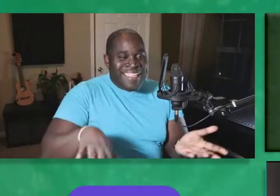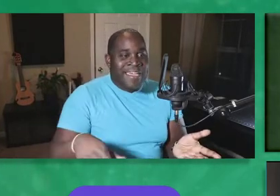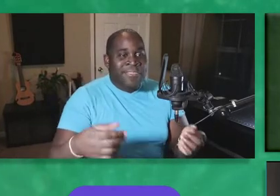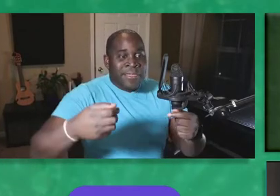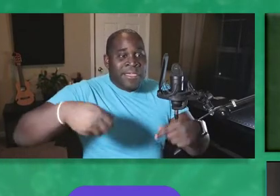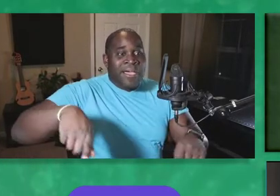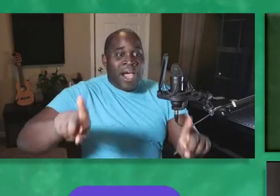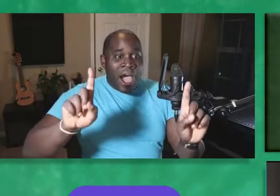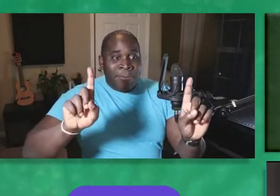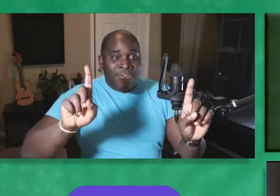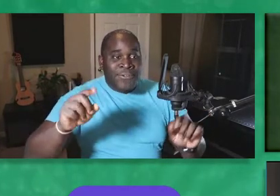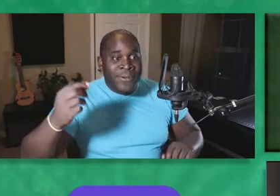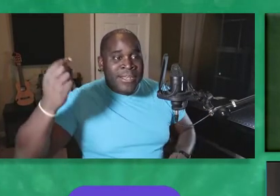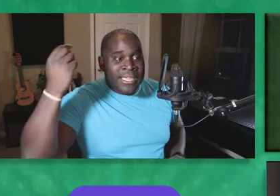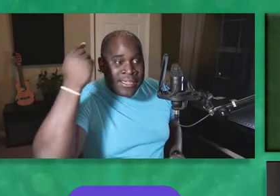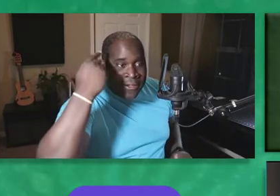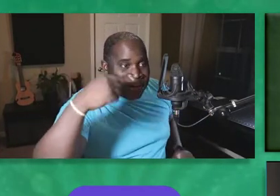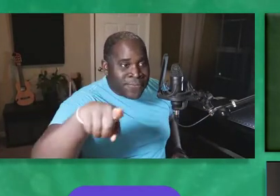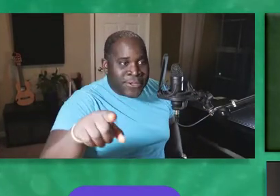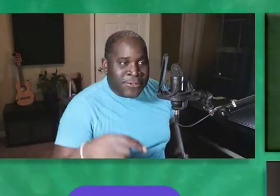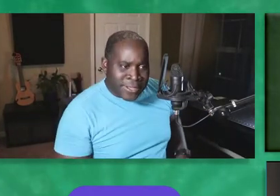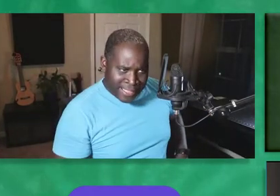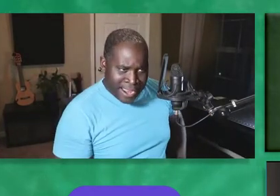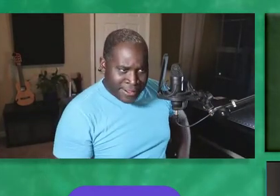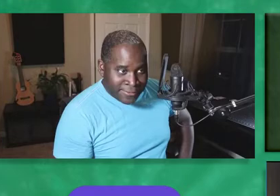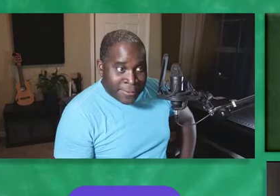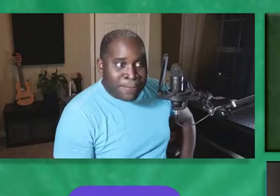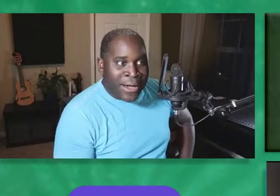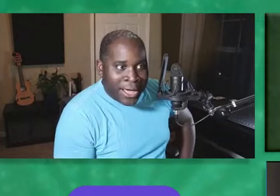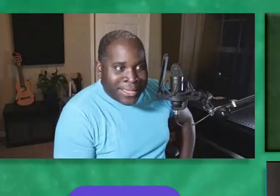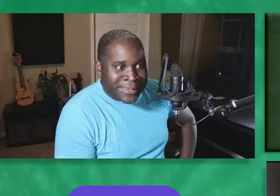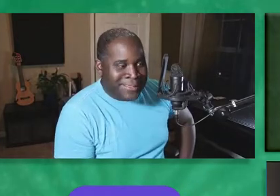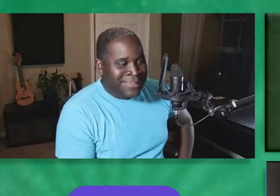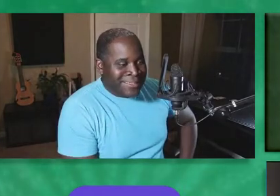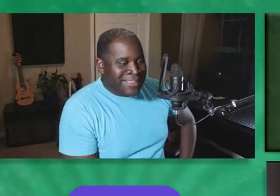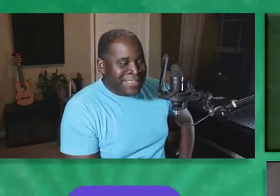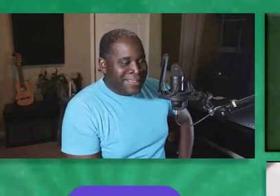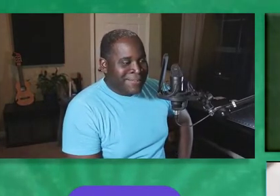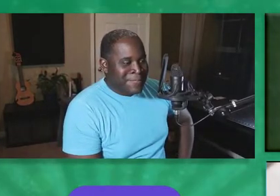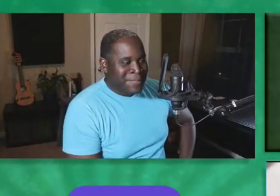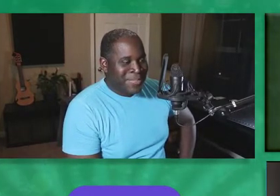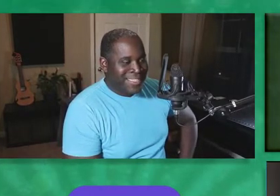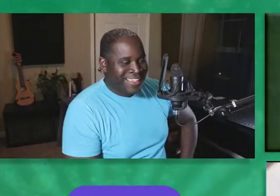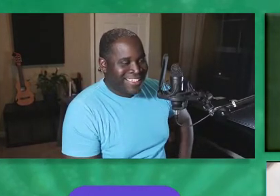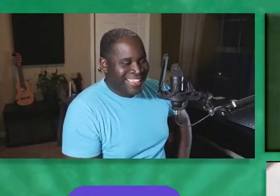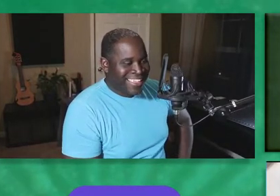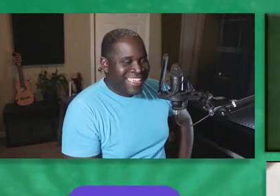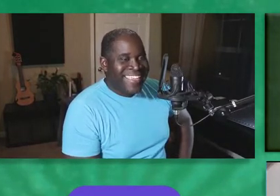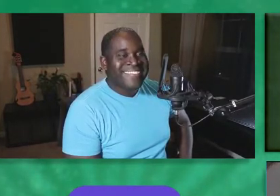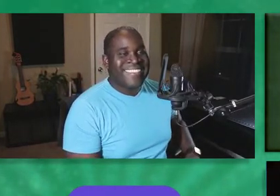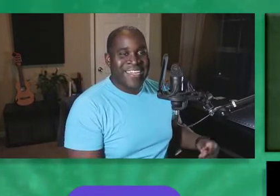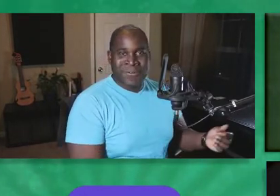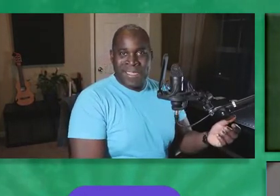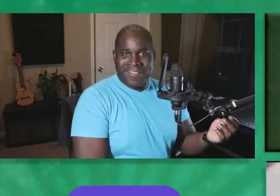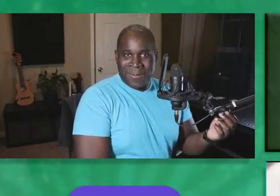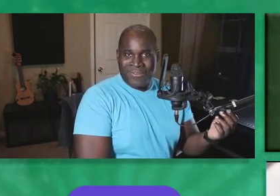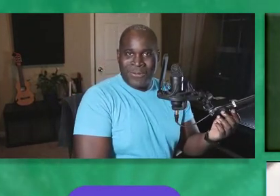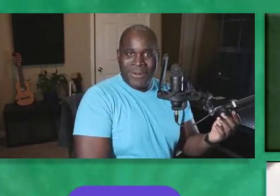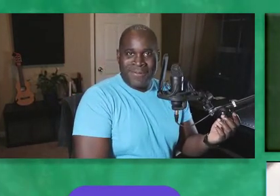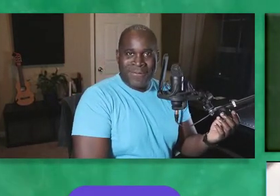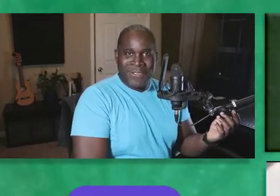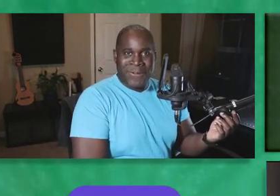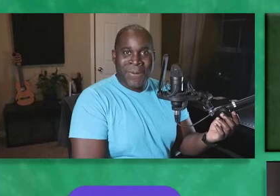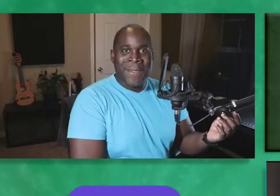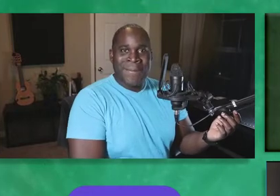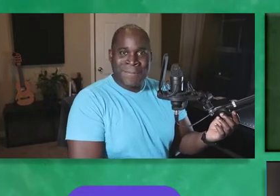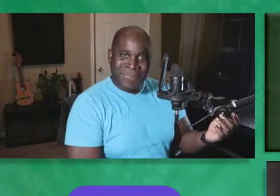His death creates opportunity for you. Look at the eyebrows. For you. Punk. His death. His death creates